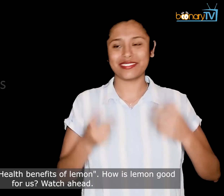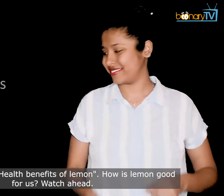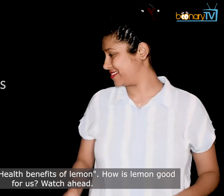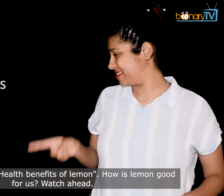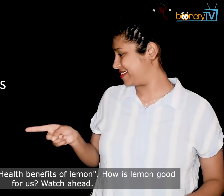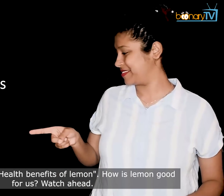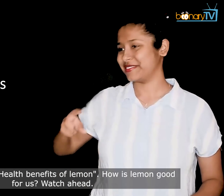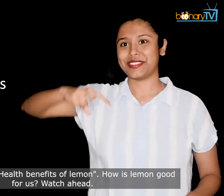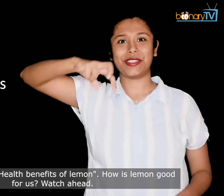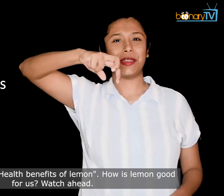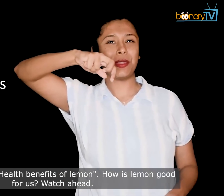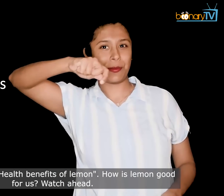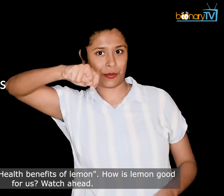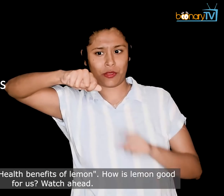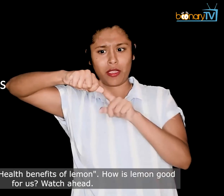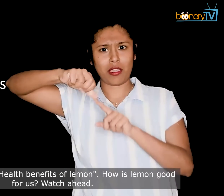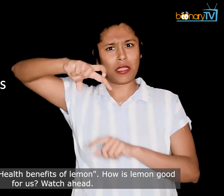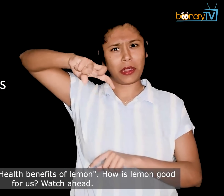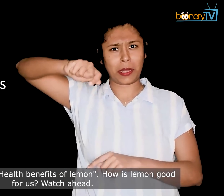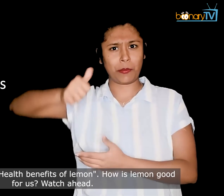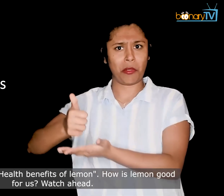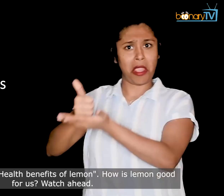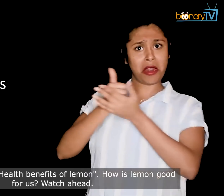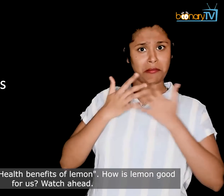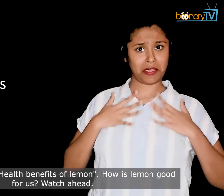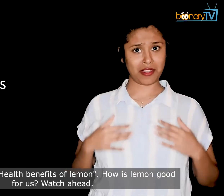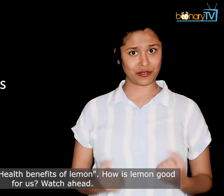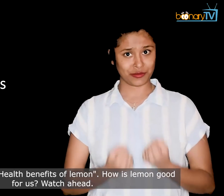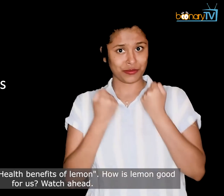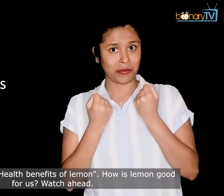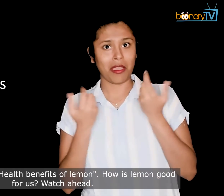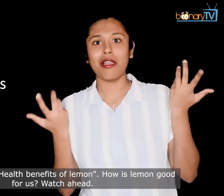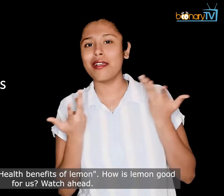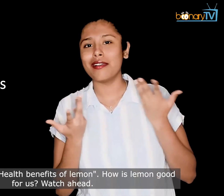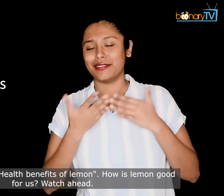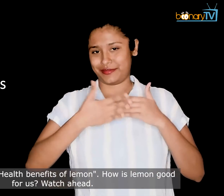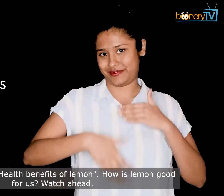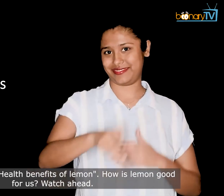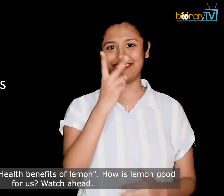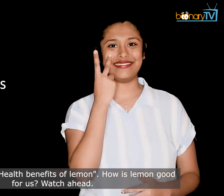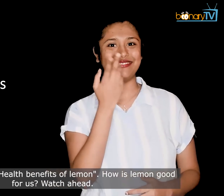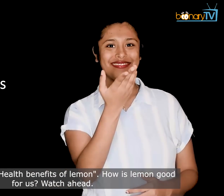topic is health benefits of lemon. How is lemon good for us? Watch ahead.